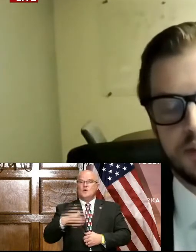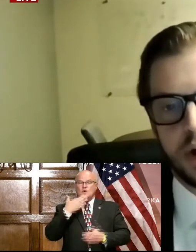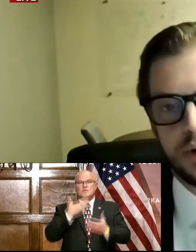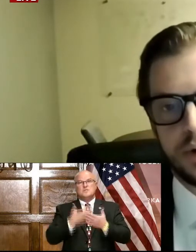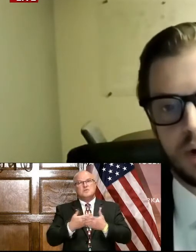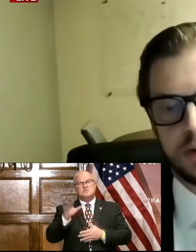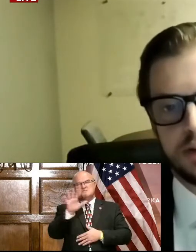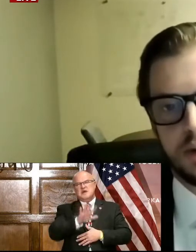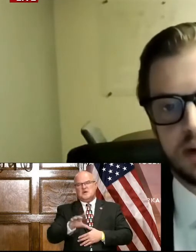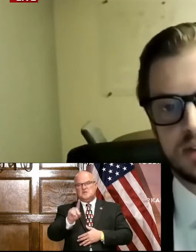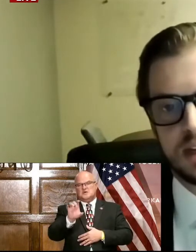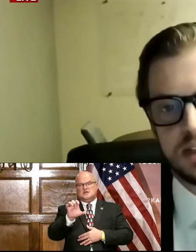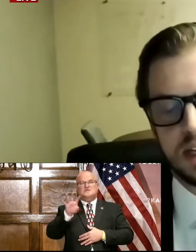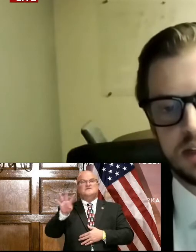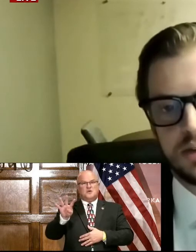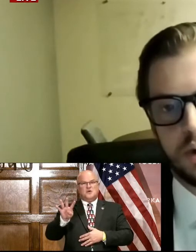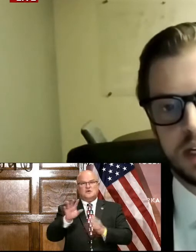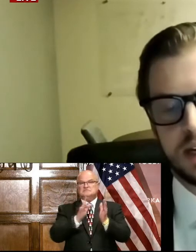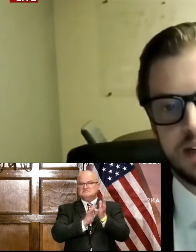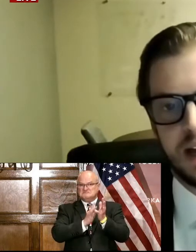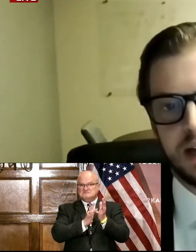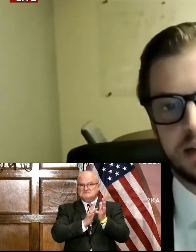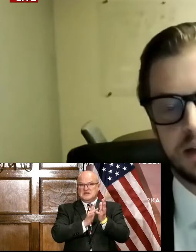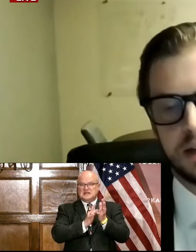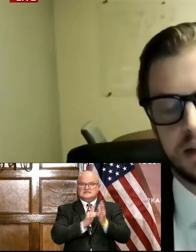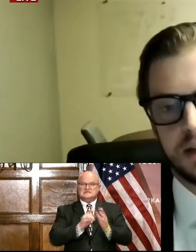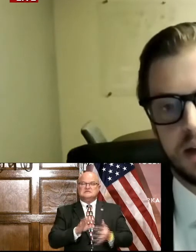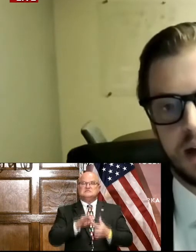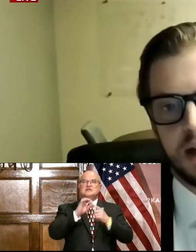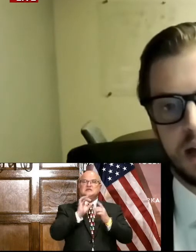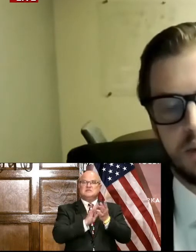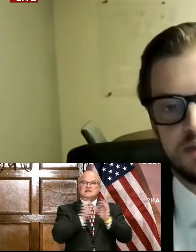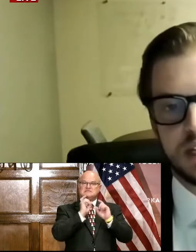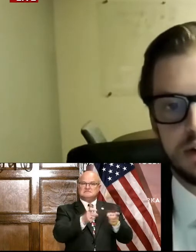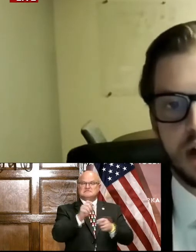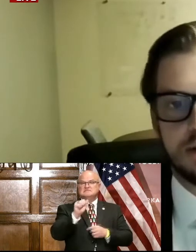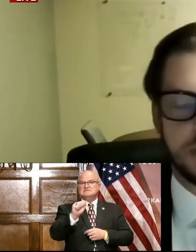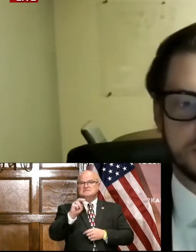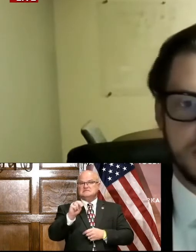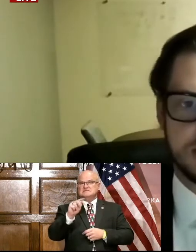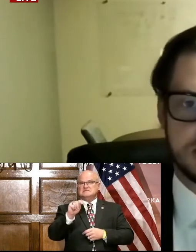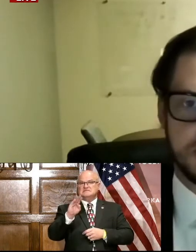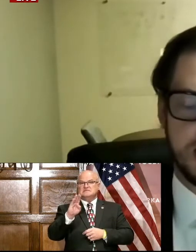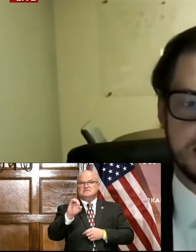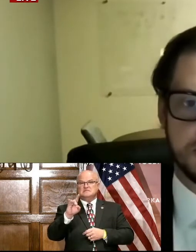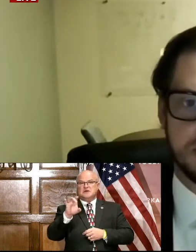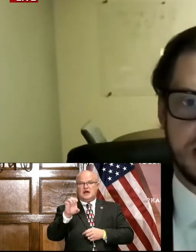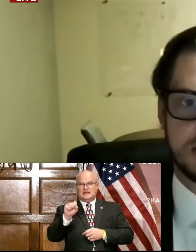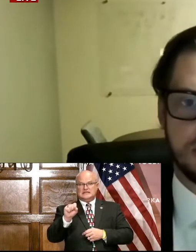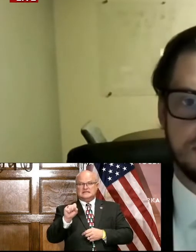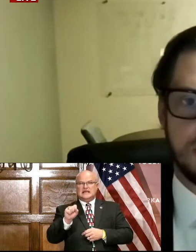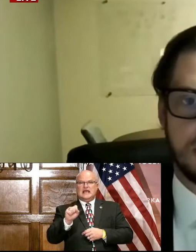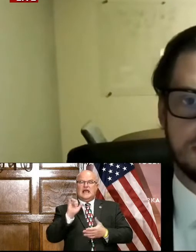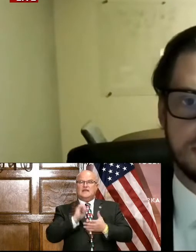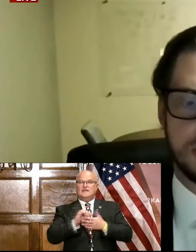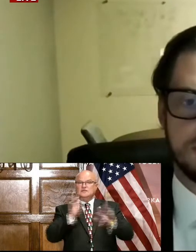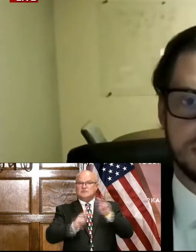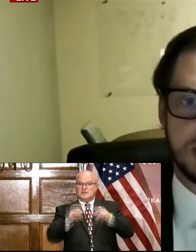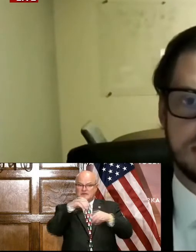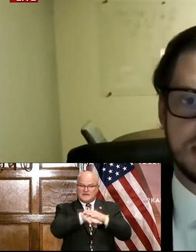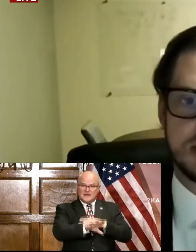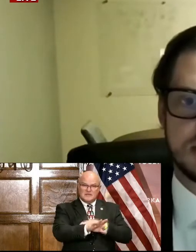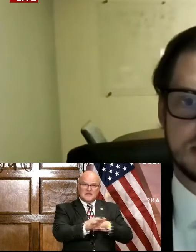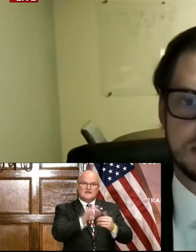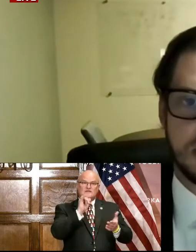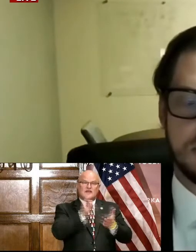104 of those. We're able to do about 16 to 20 a day. And we've seen none of those patients be hospitalized so far for